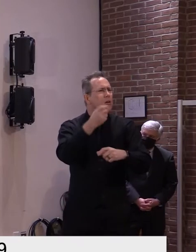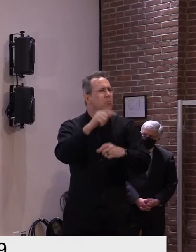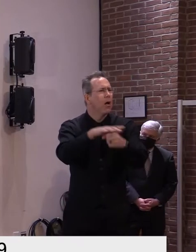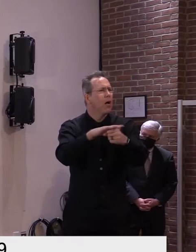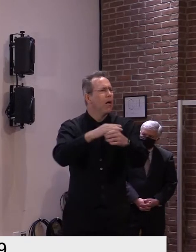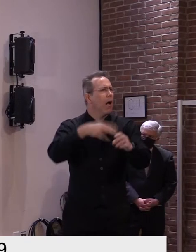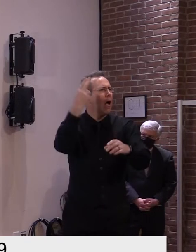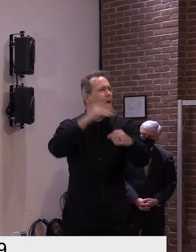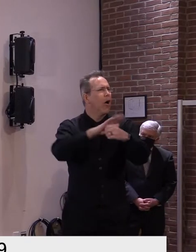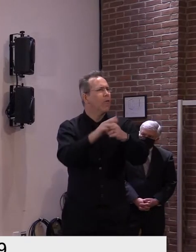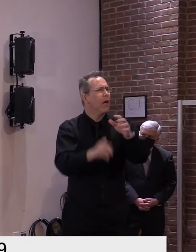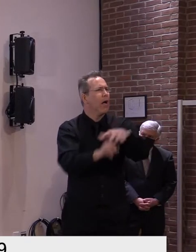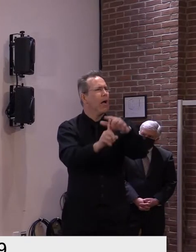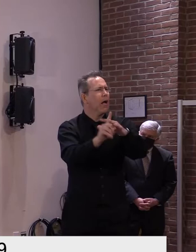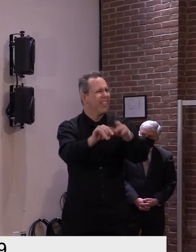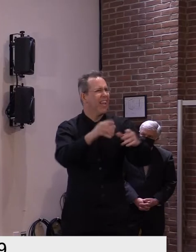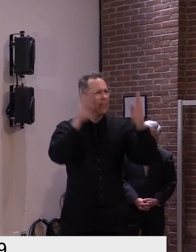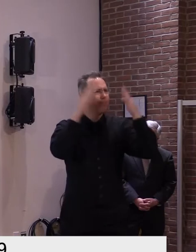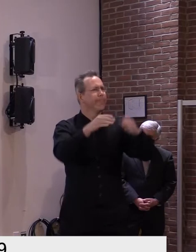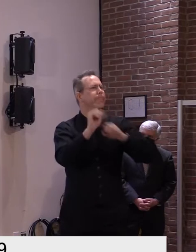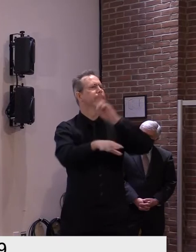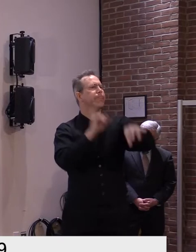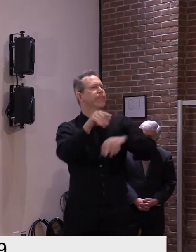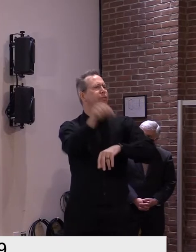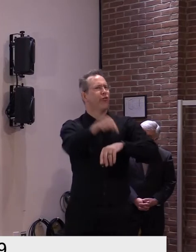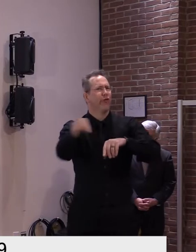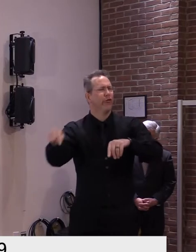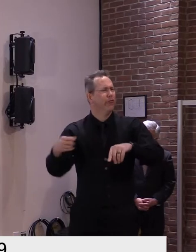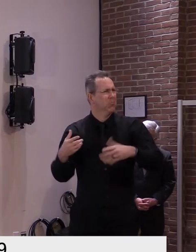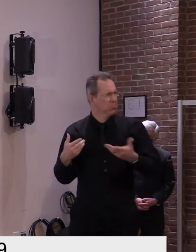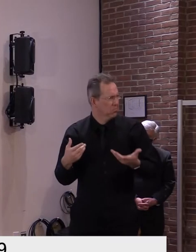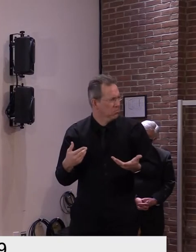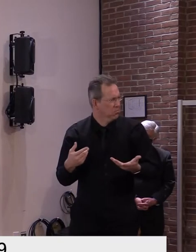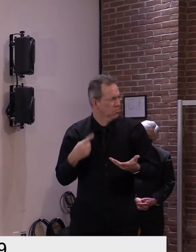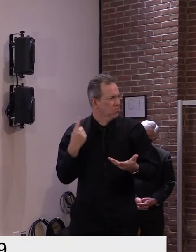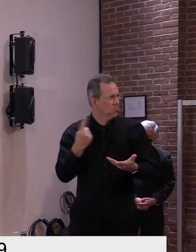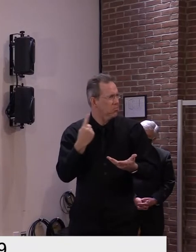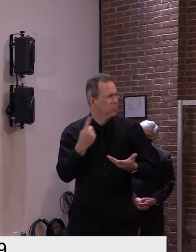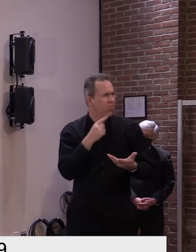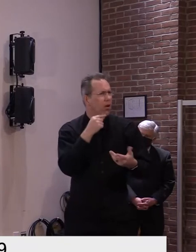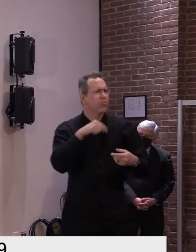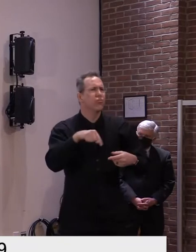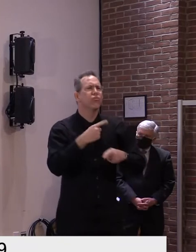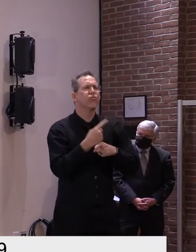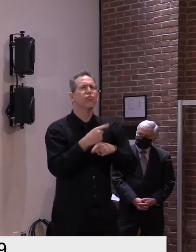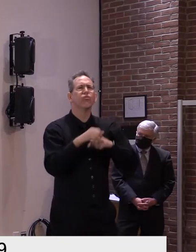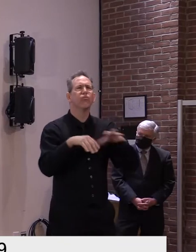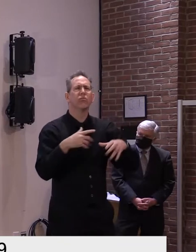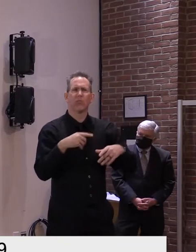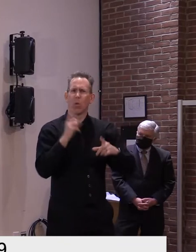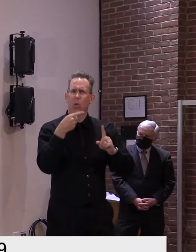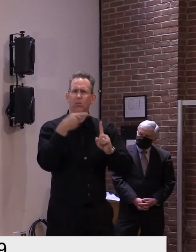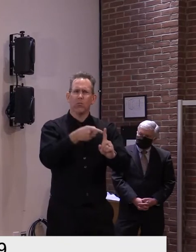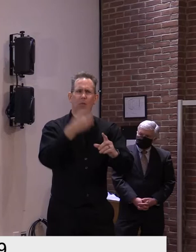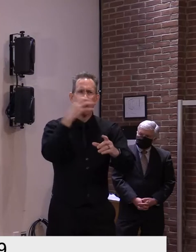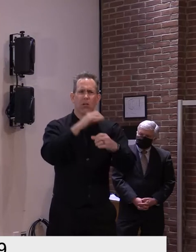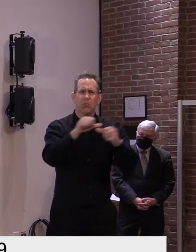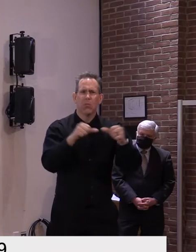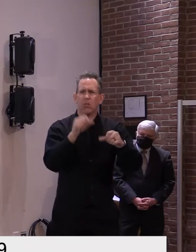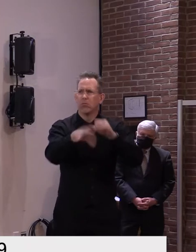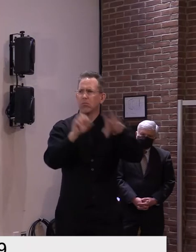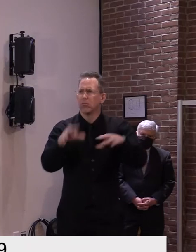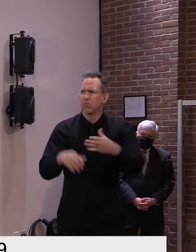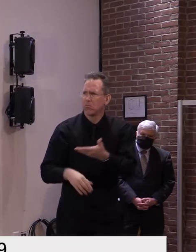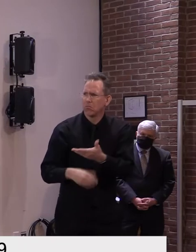people vaccinated? Well, again, that might be it did not come up on the call this morning with the White